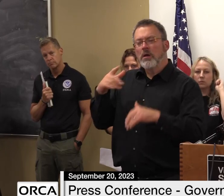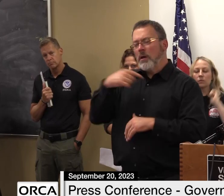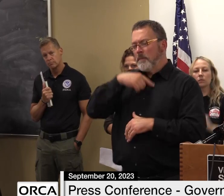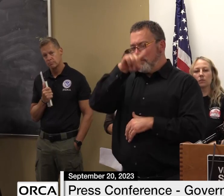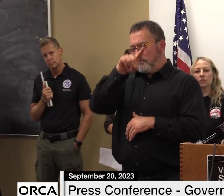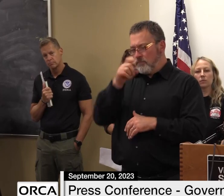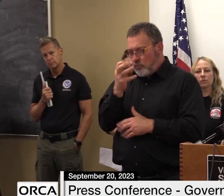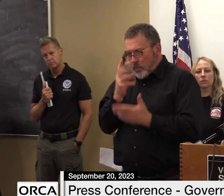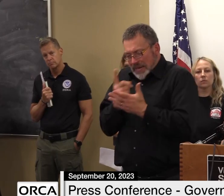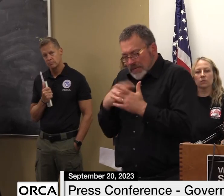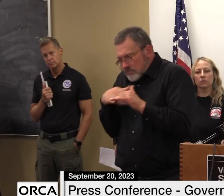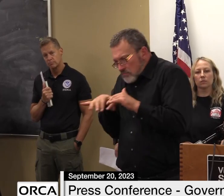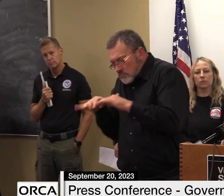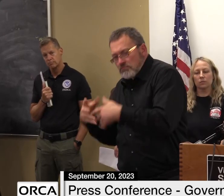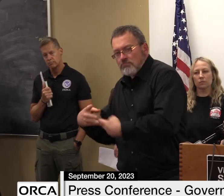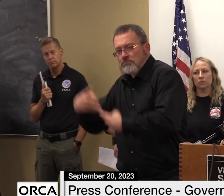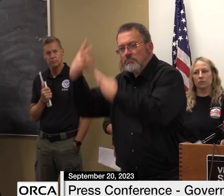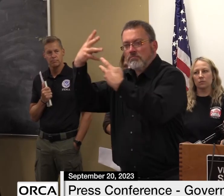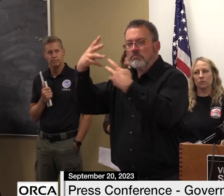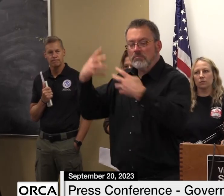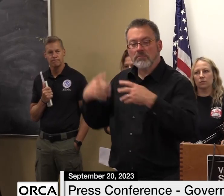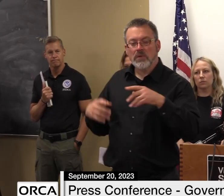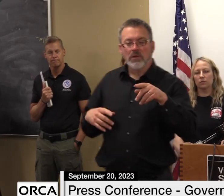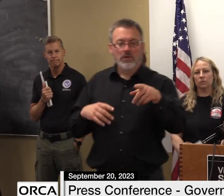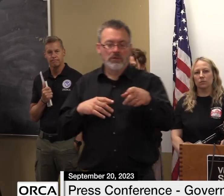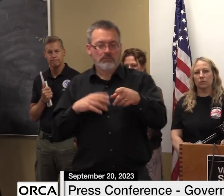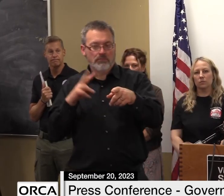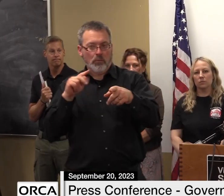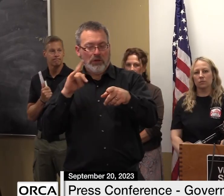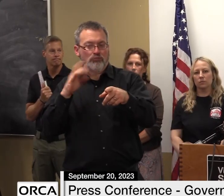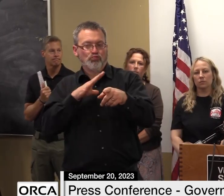don't have that in front of me. Sure, thanks.